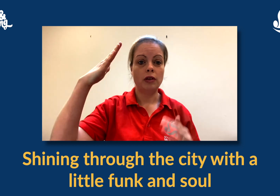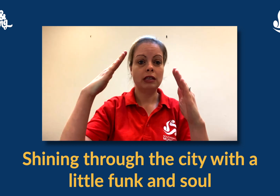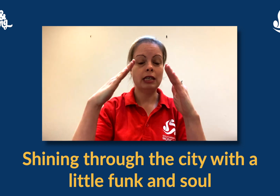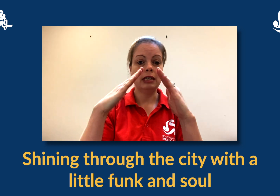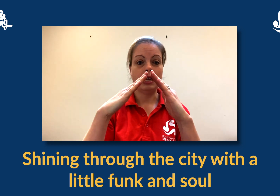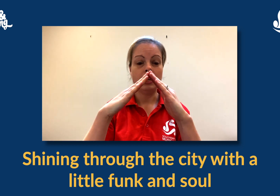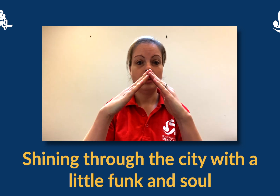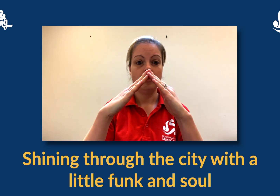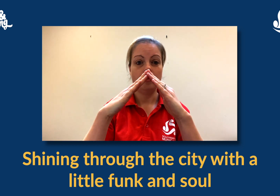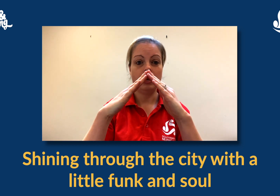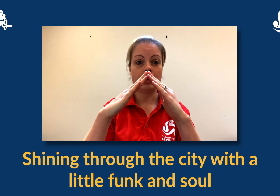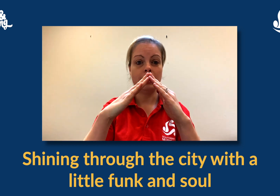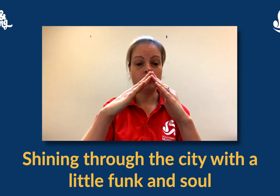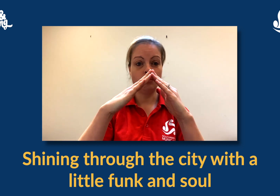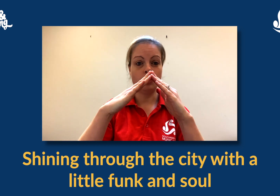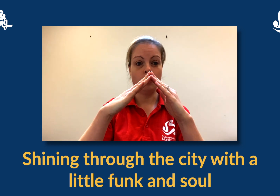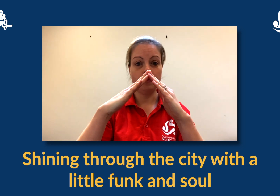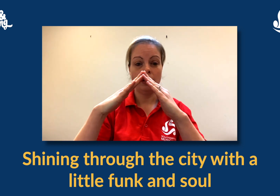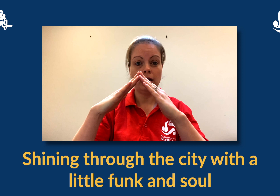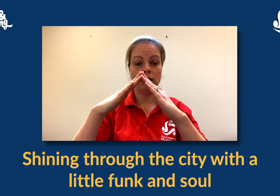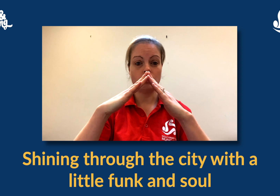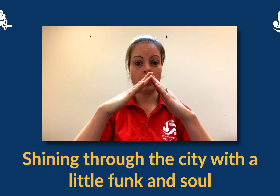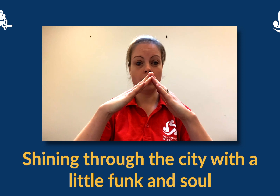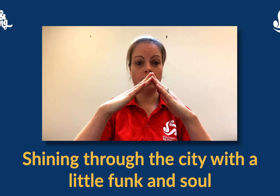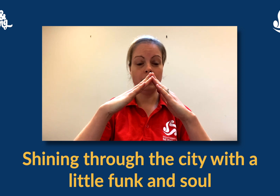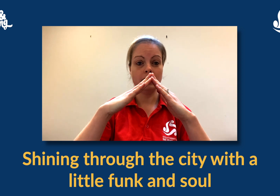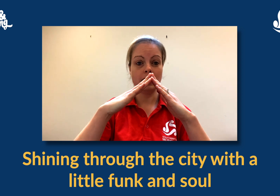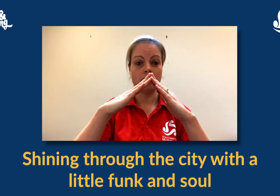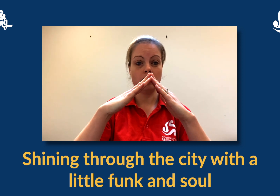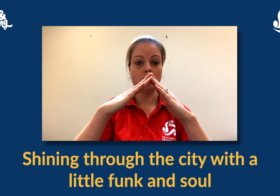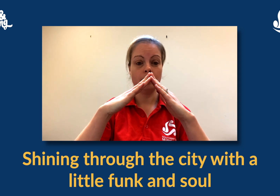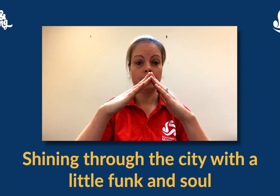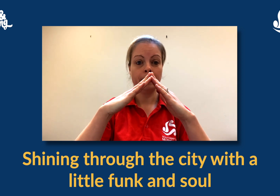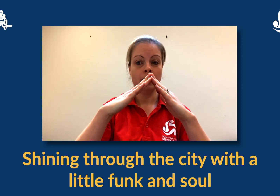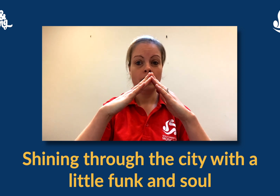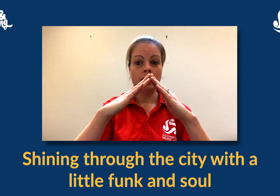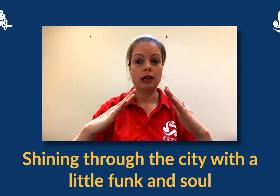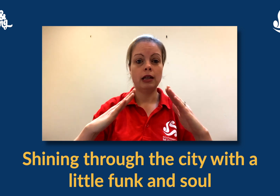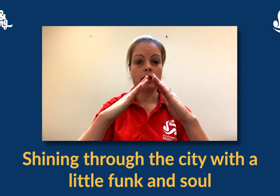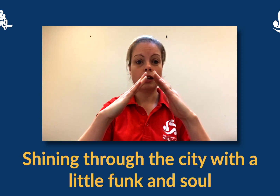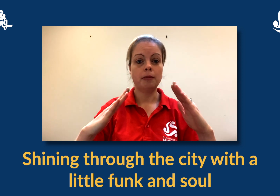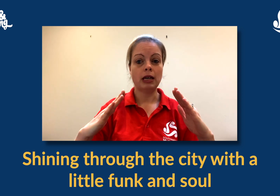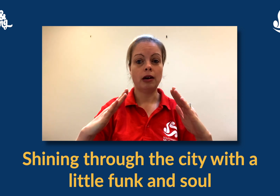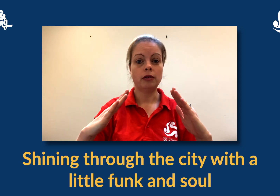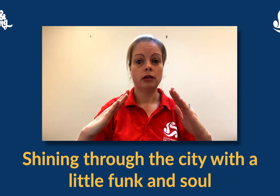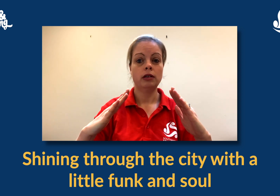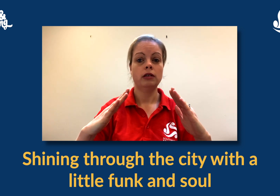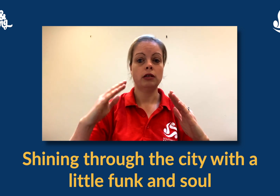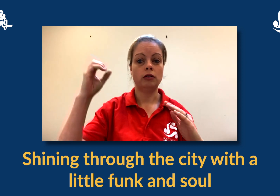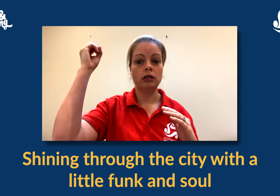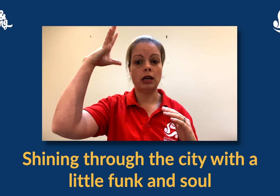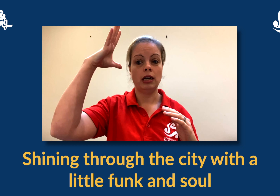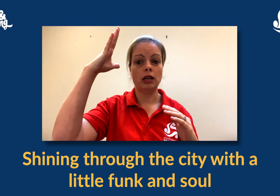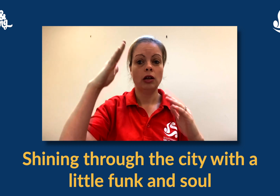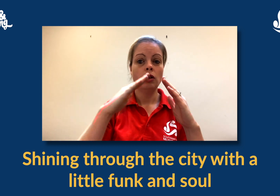through the city. Make like a little roof, like a little triangle, fingers together at the top. And then they're going to come down.